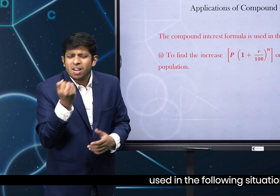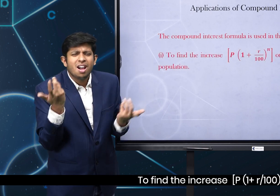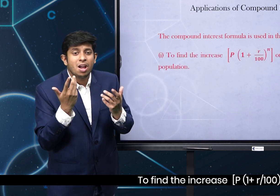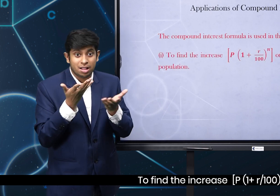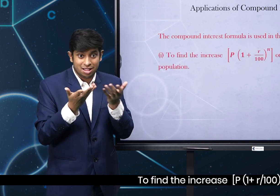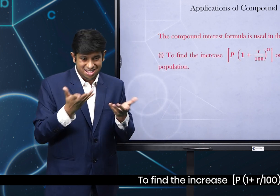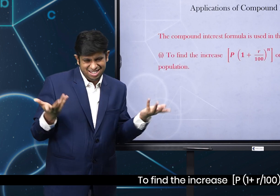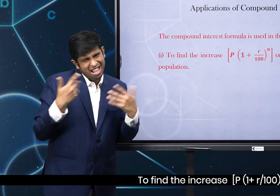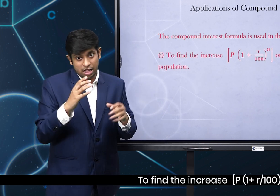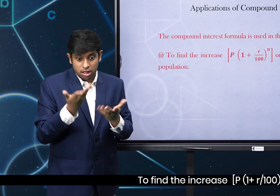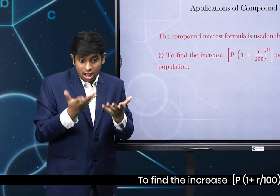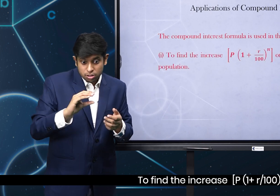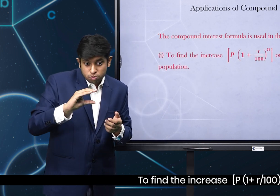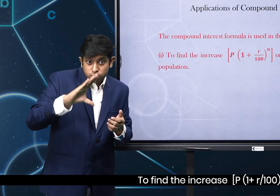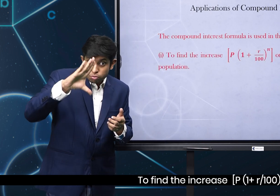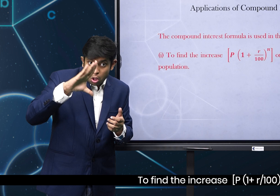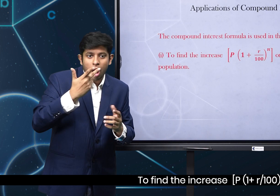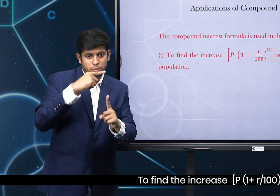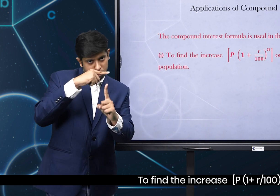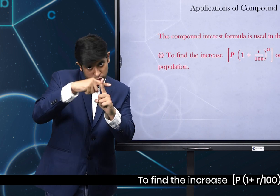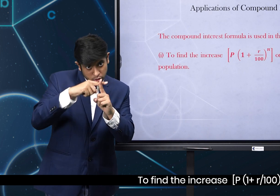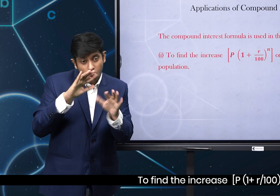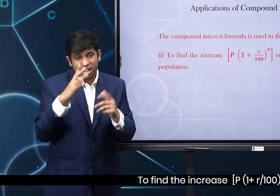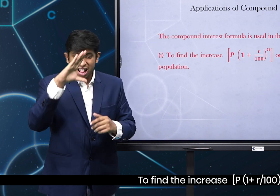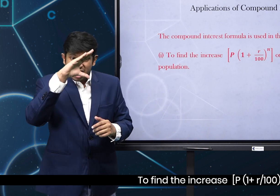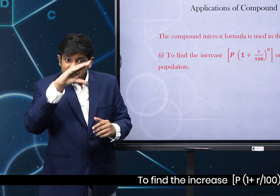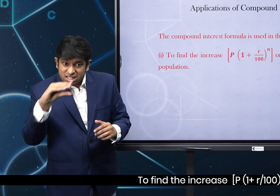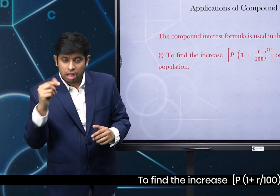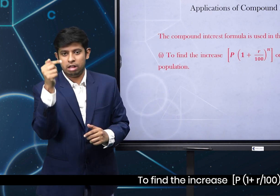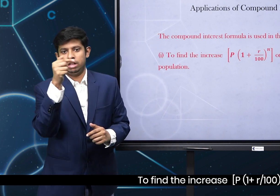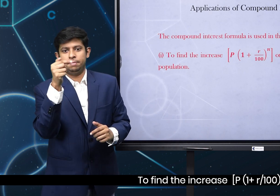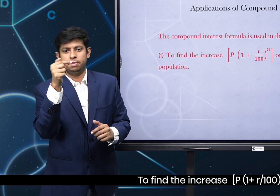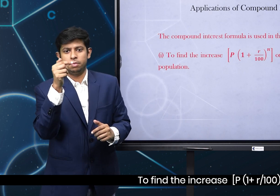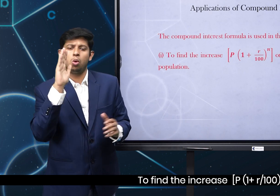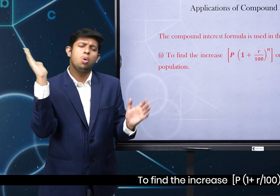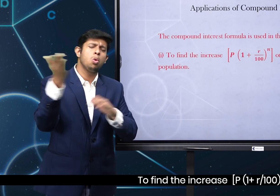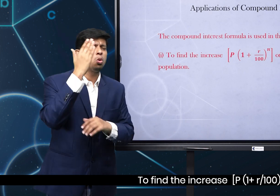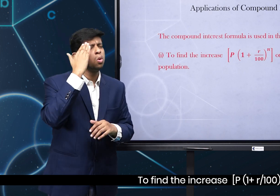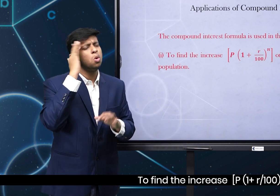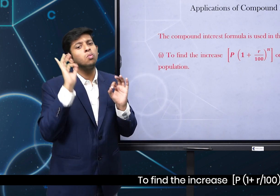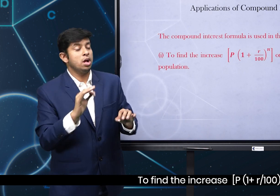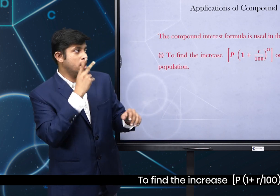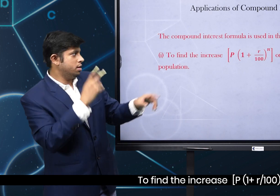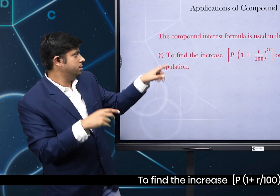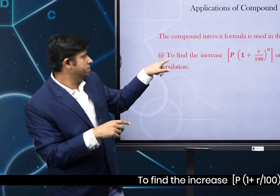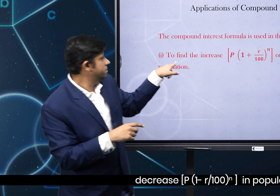To find the increase, P into 1 plus R by 100 whole power n, or